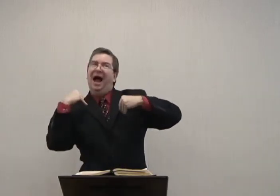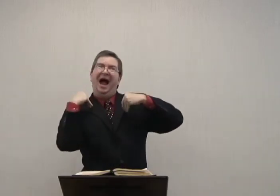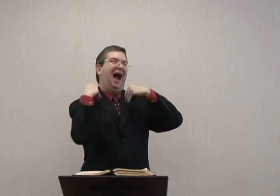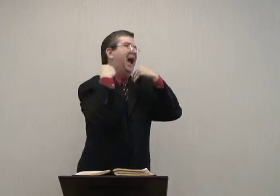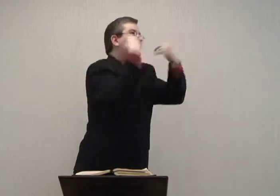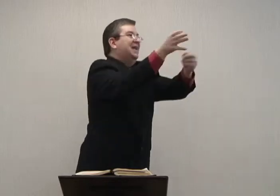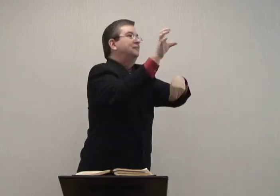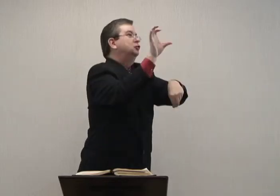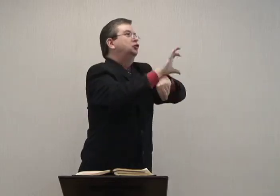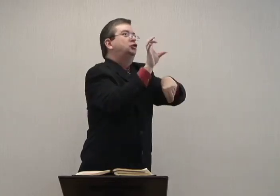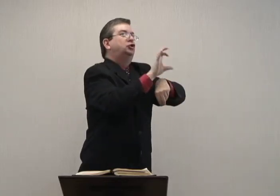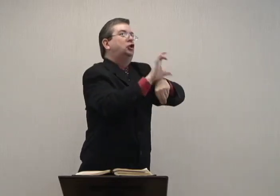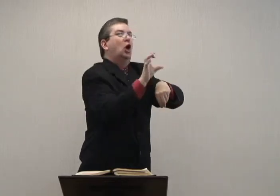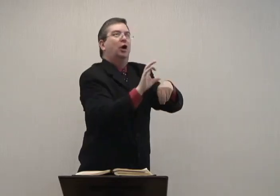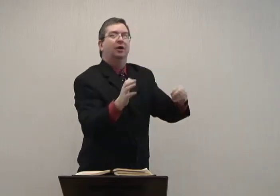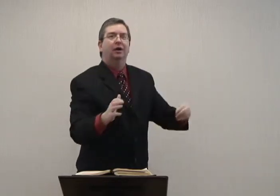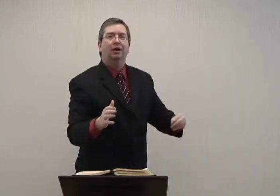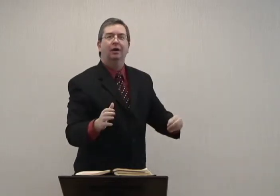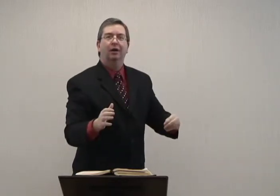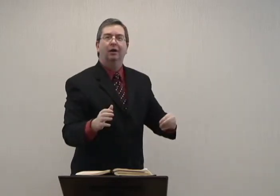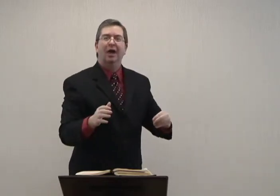I give church.